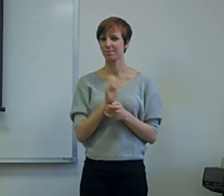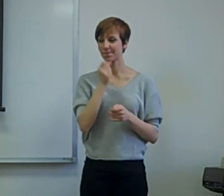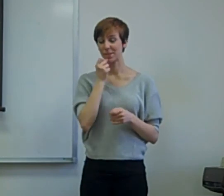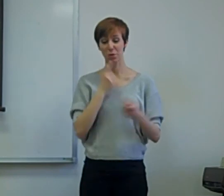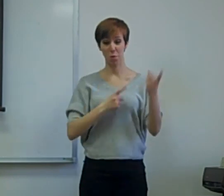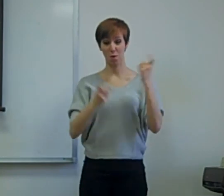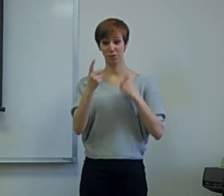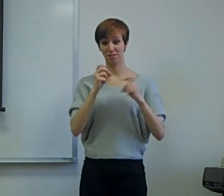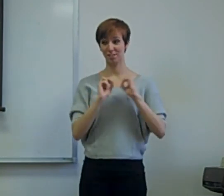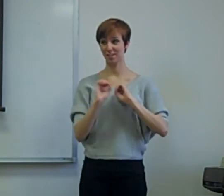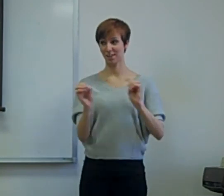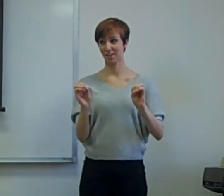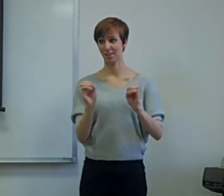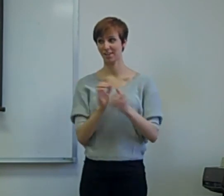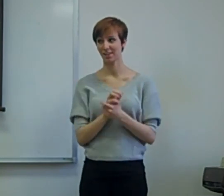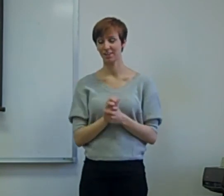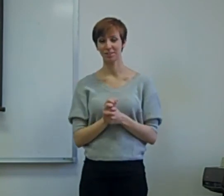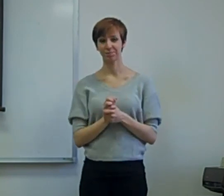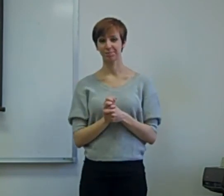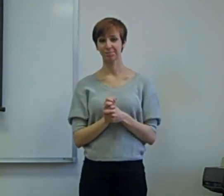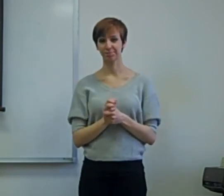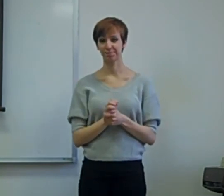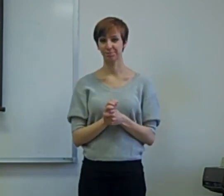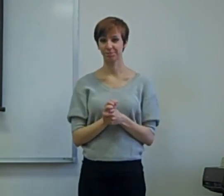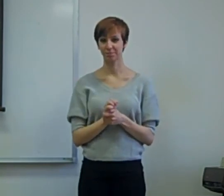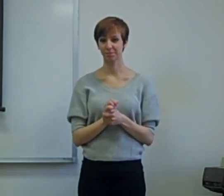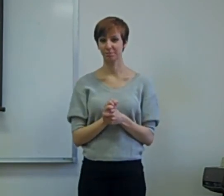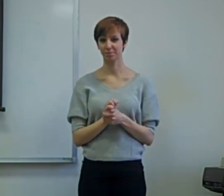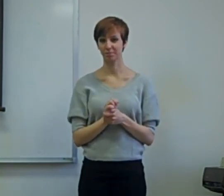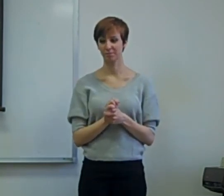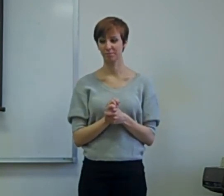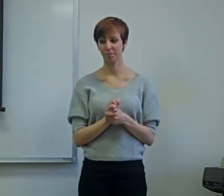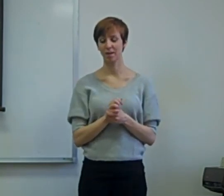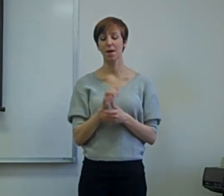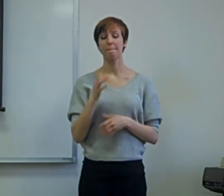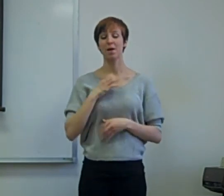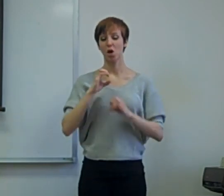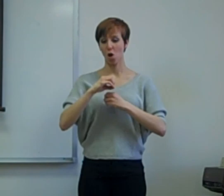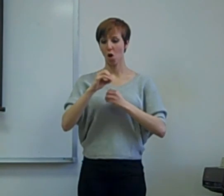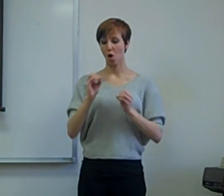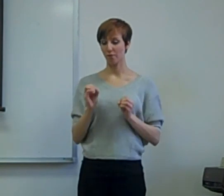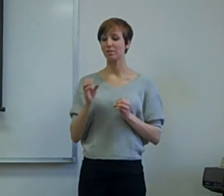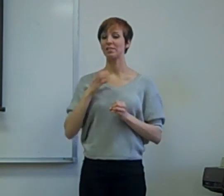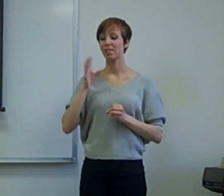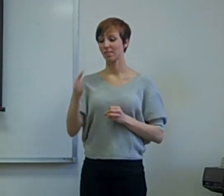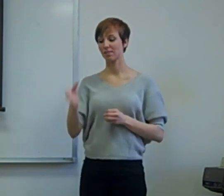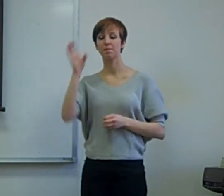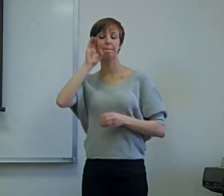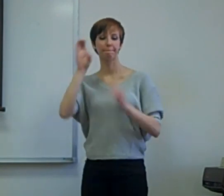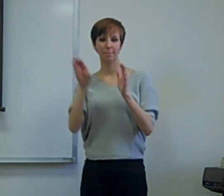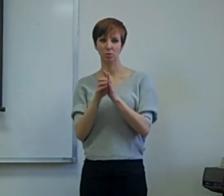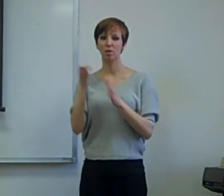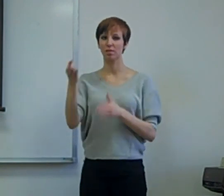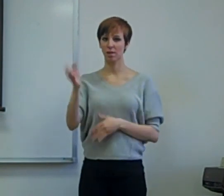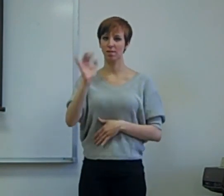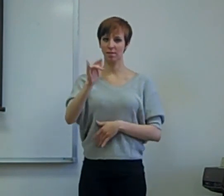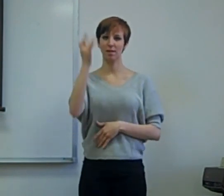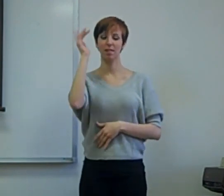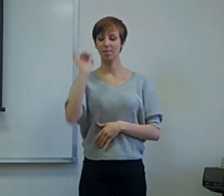No. She says no. So that's why that's in my office, because I can think of him and remember him.